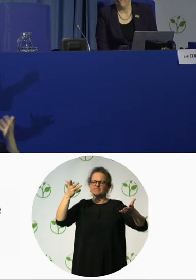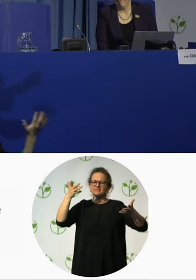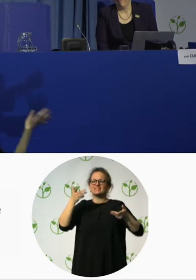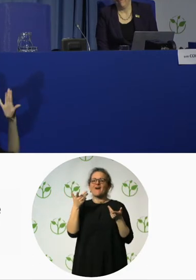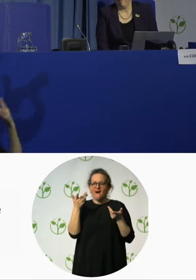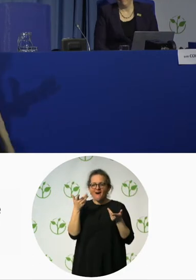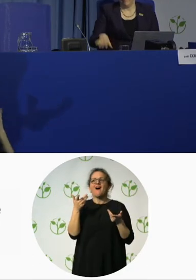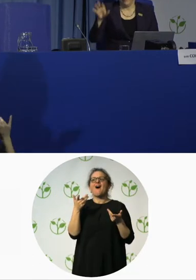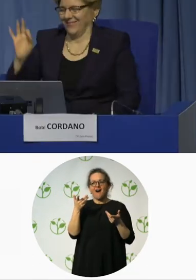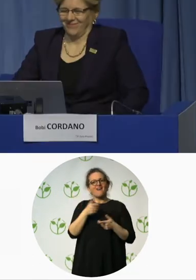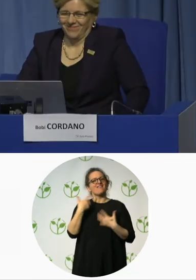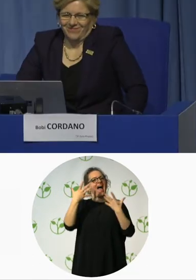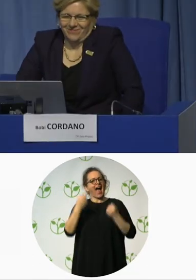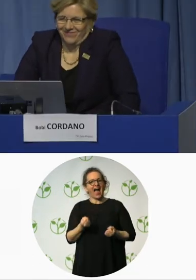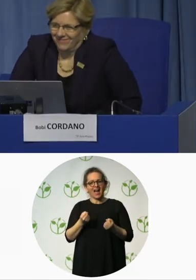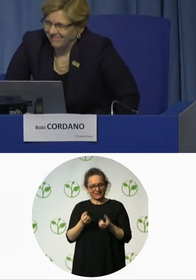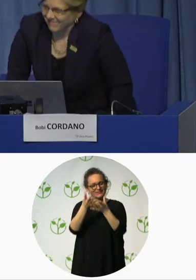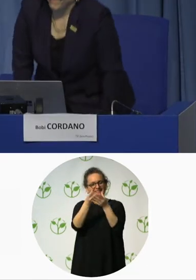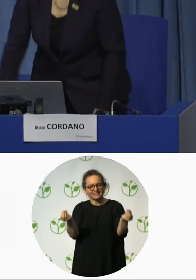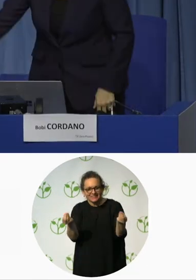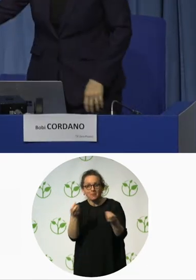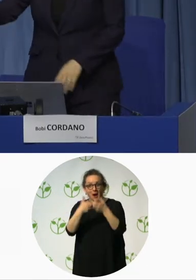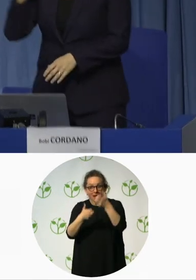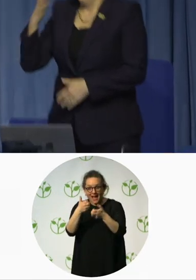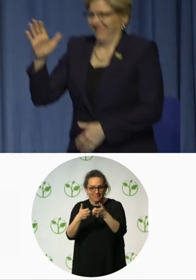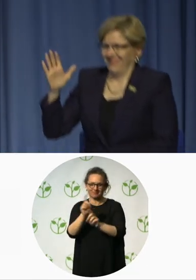round of applause for Bobbi Cordano.